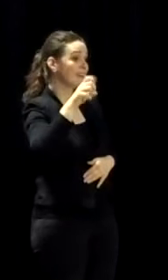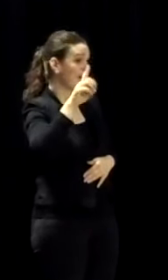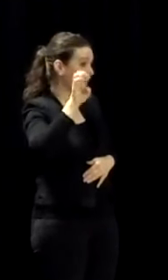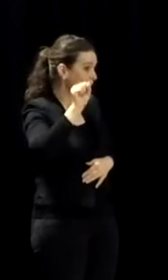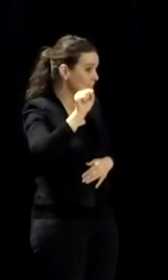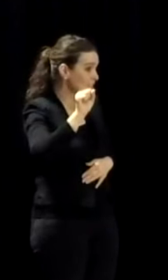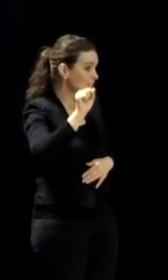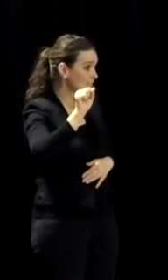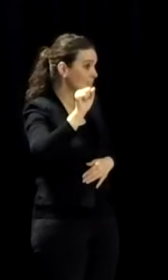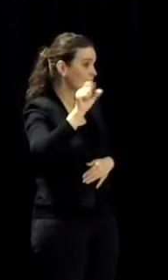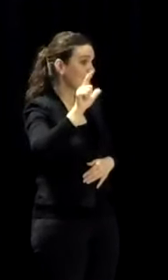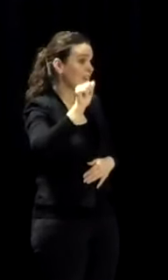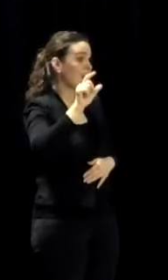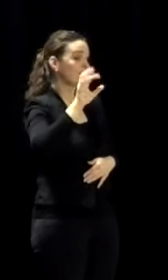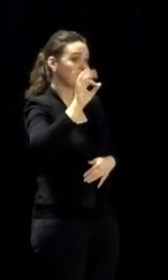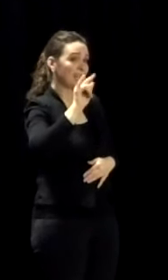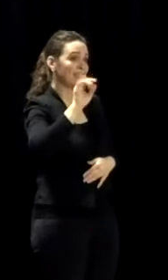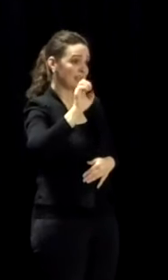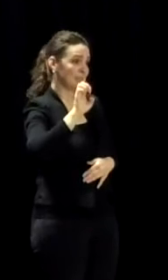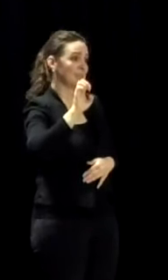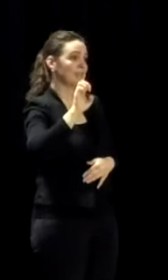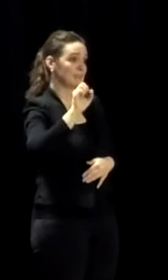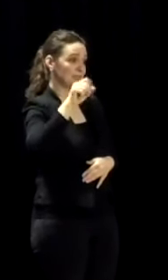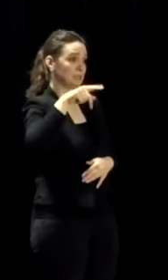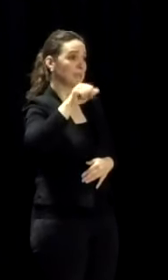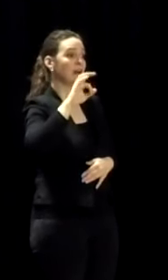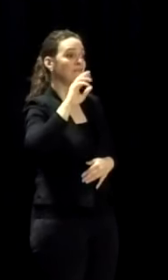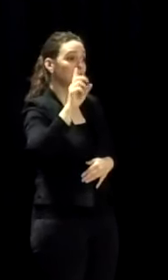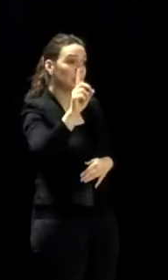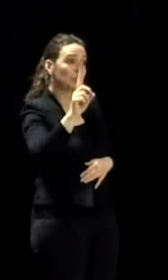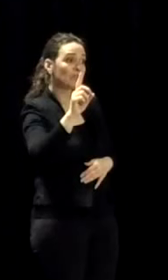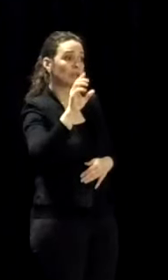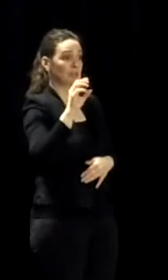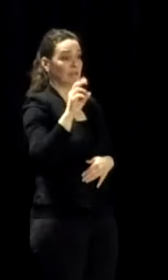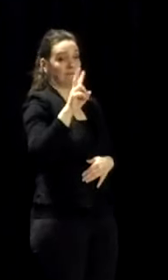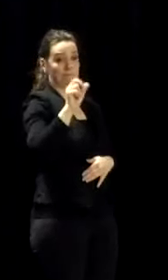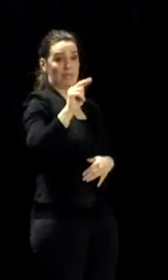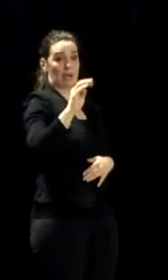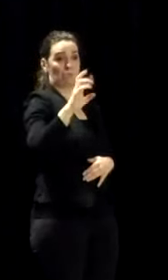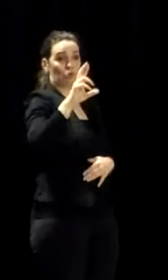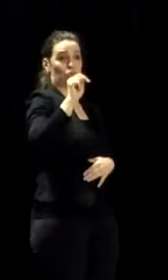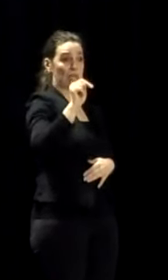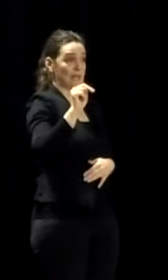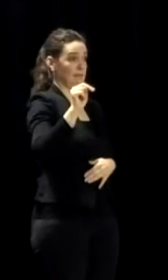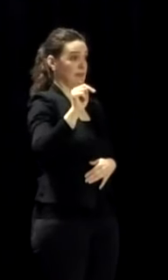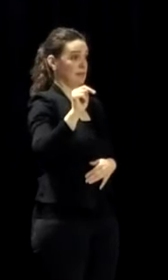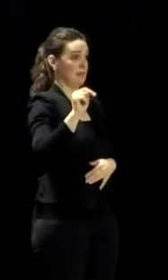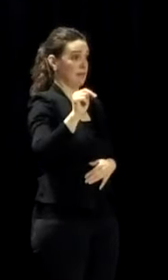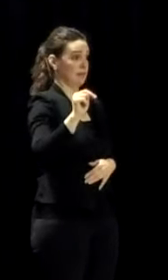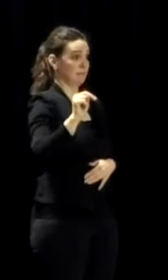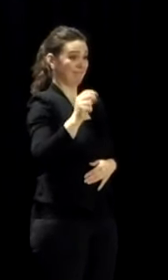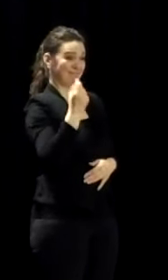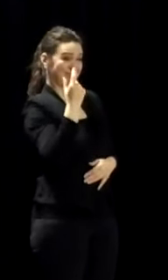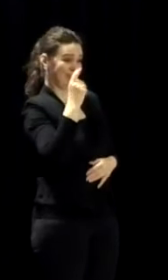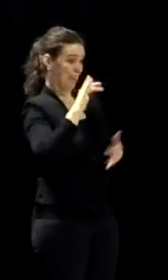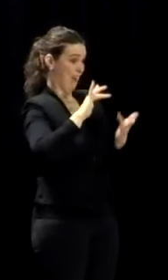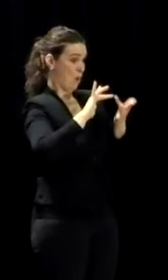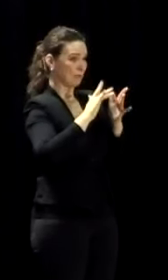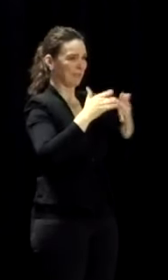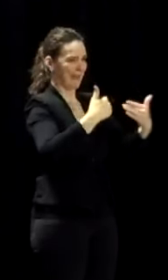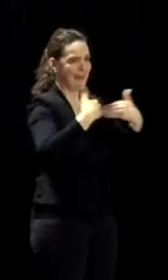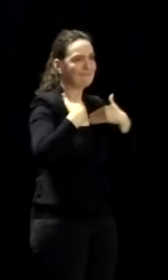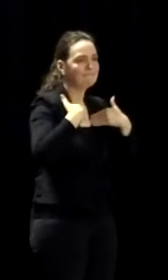Buren. When we have a positive test, I've had emails of people who live in these communities saying, why haven't I